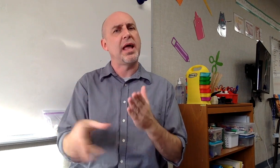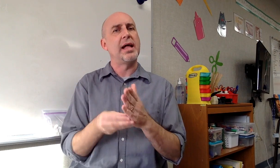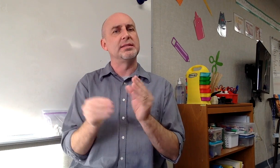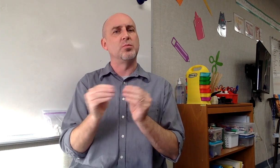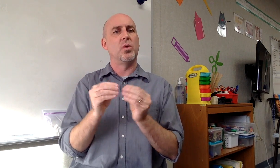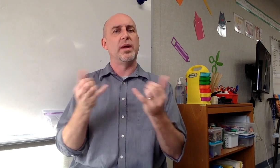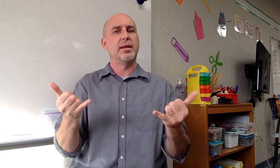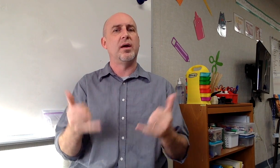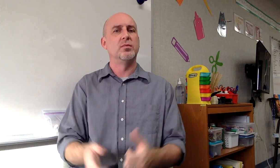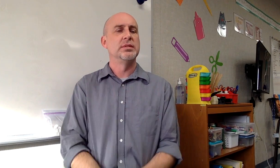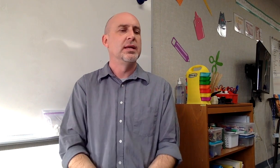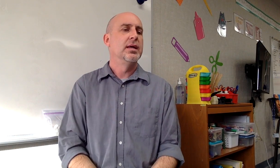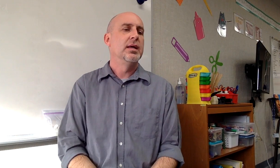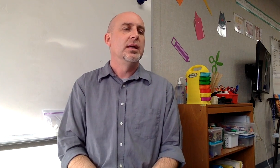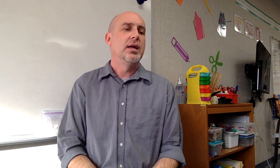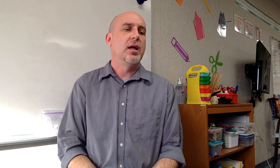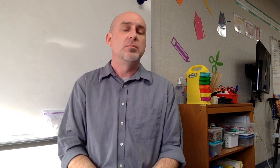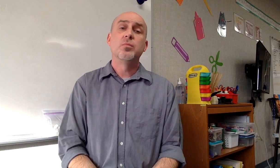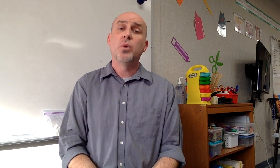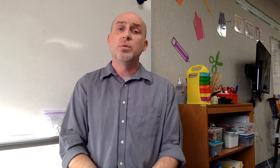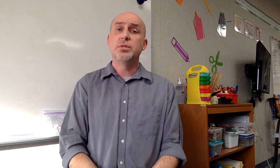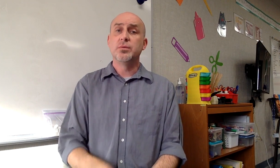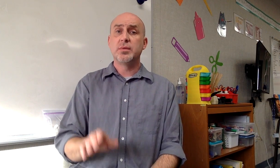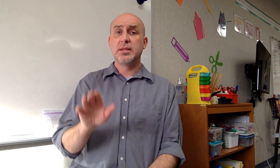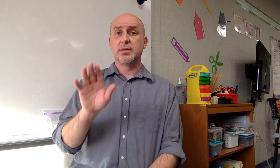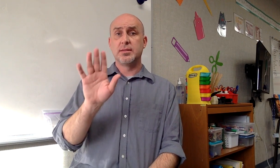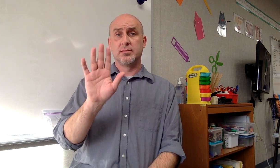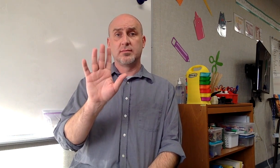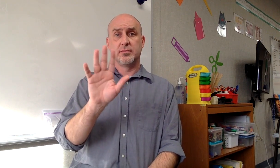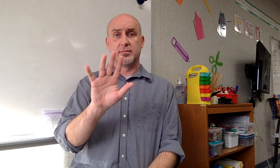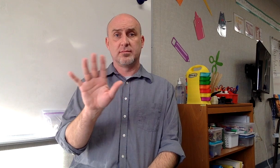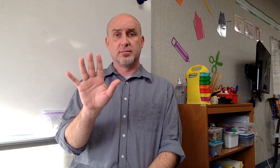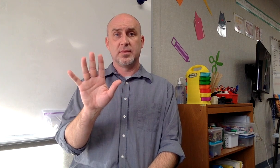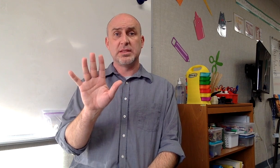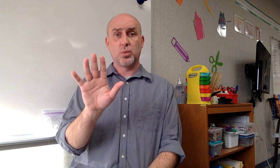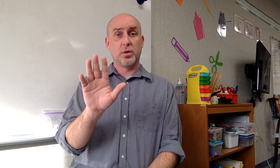add some more right now. What we'll do is this word.